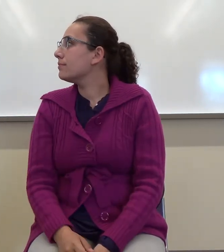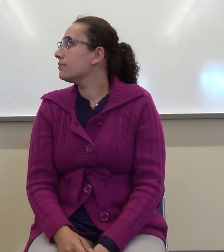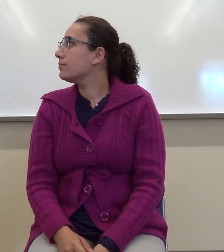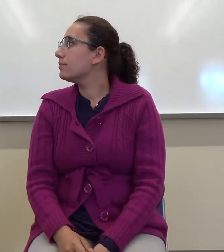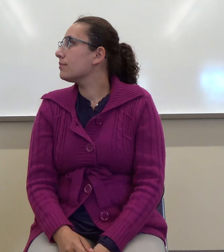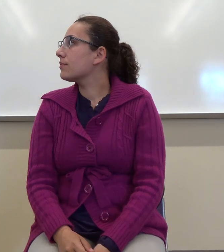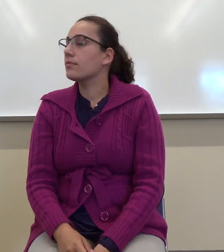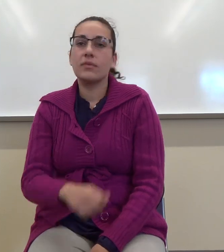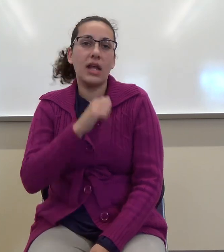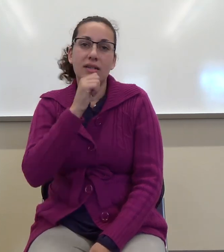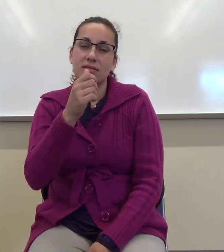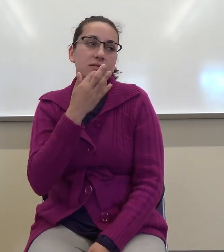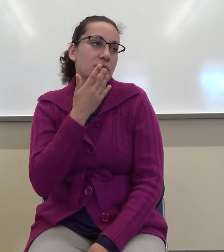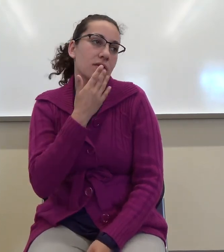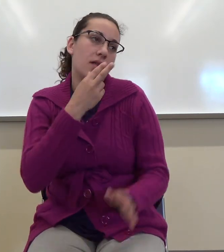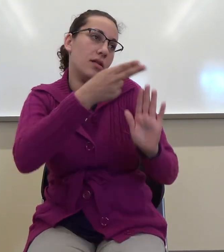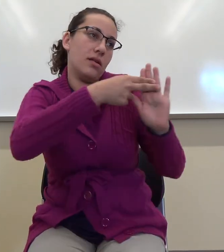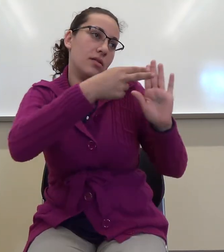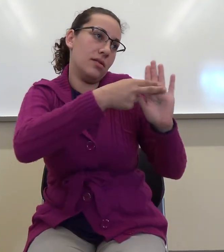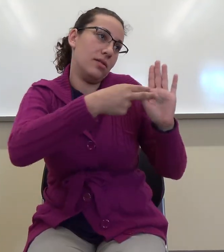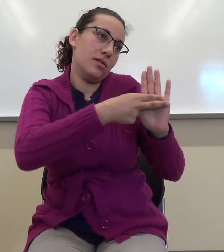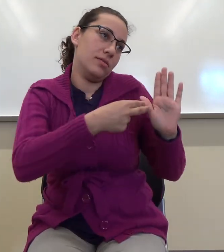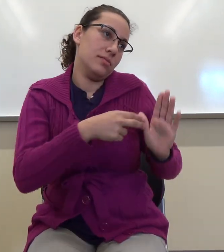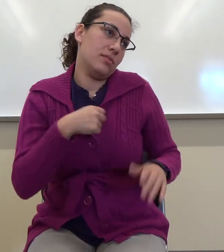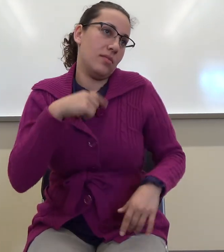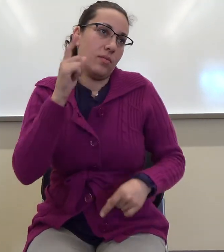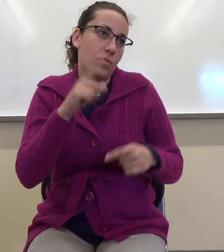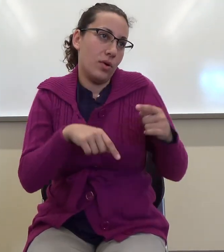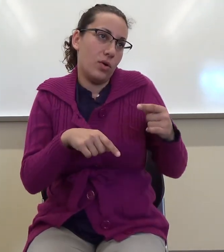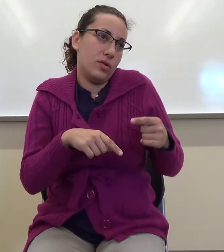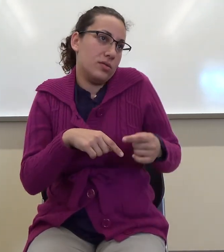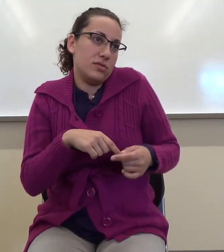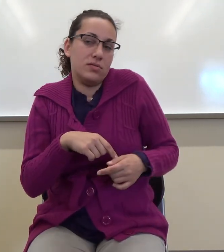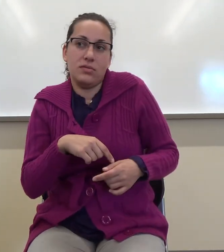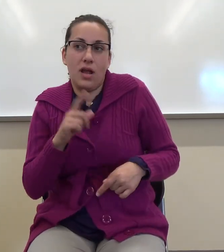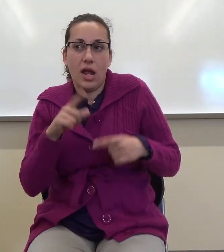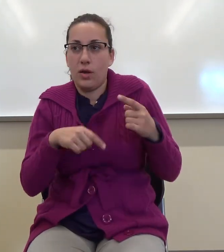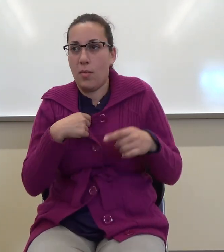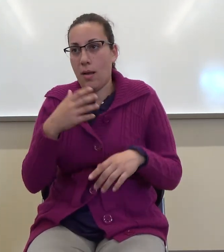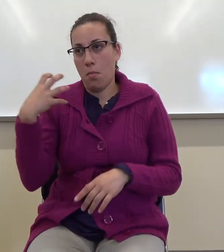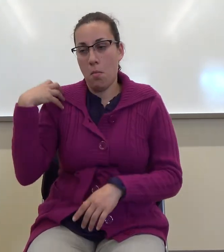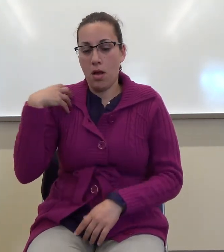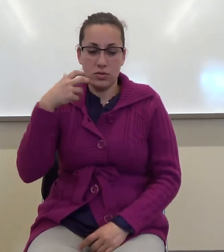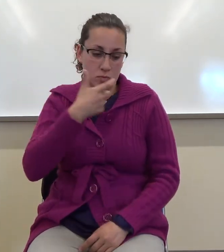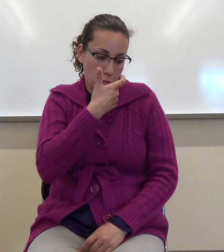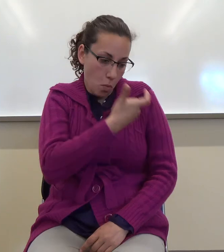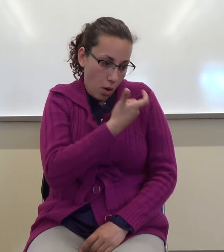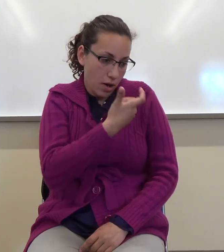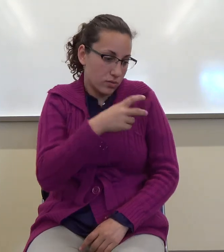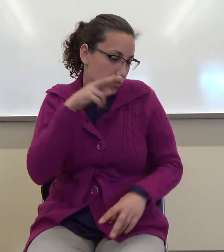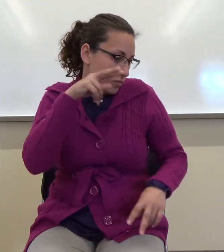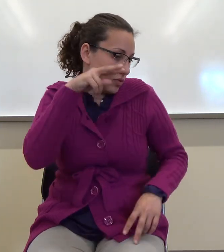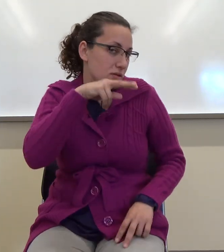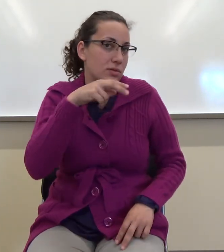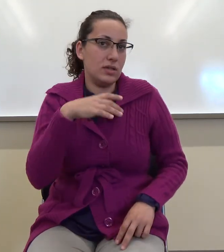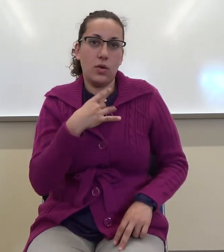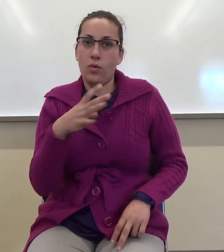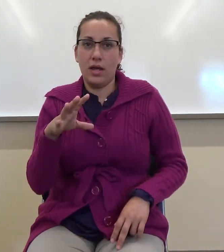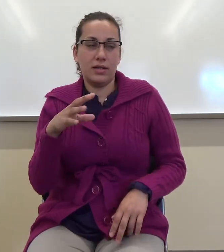highlighting here because I couldn't do, my boss was watching me and don't like me to use the colored thing so much. It's